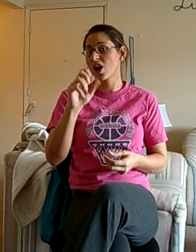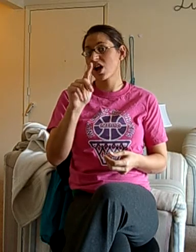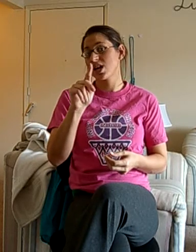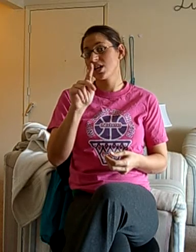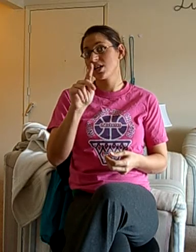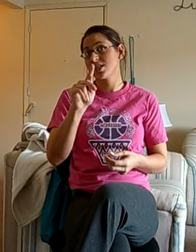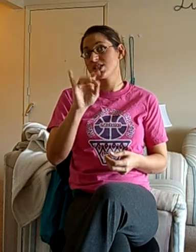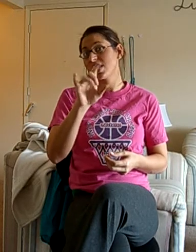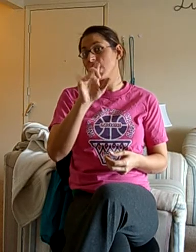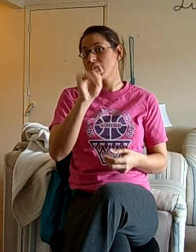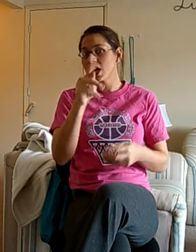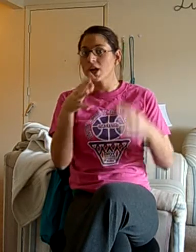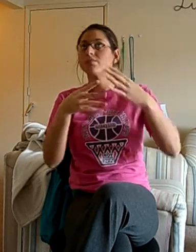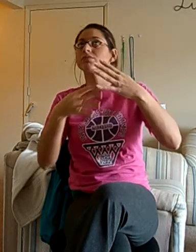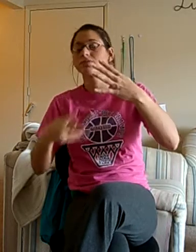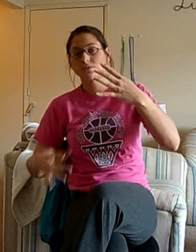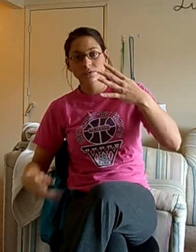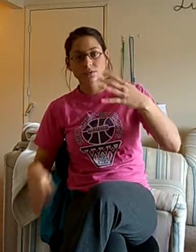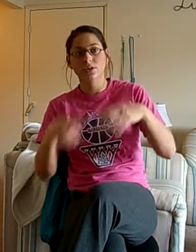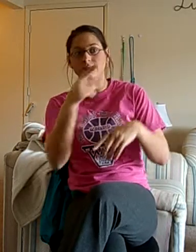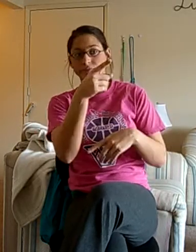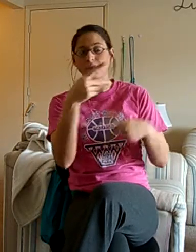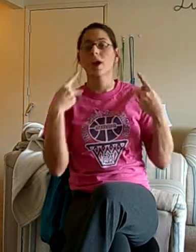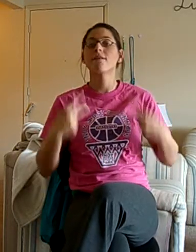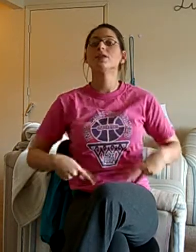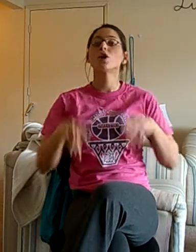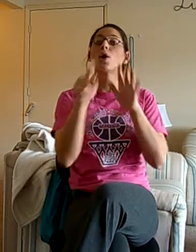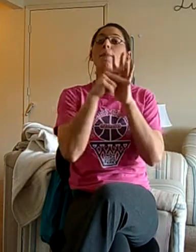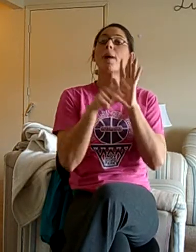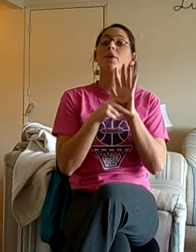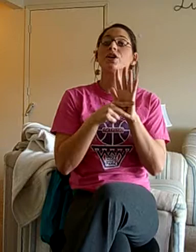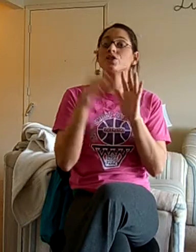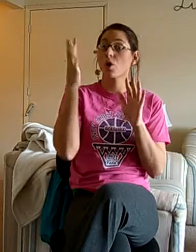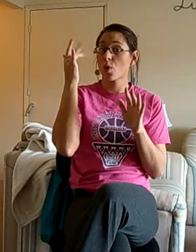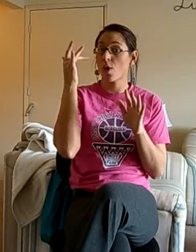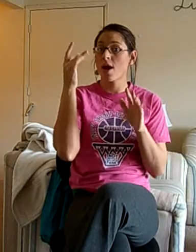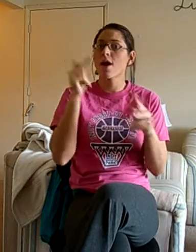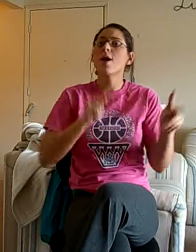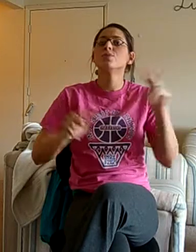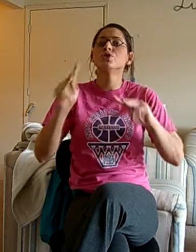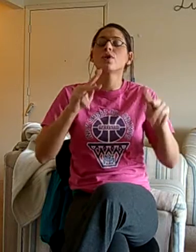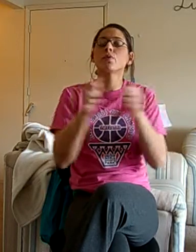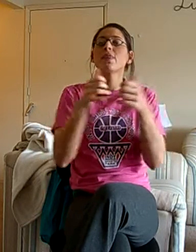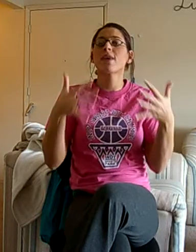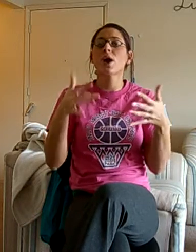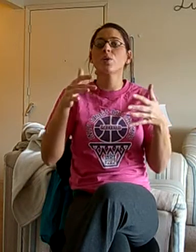All of those are physical properties because they can all be observed without changing the material into something else.